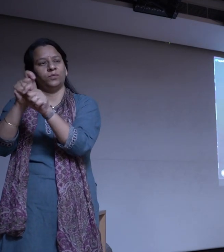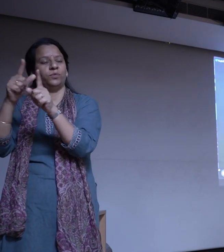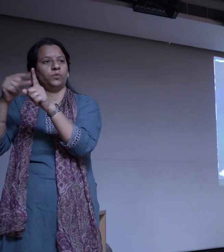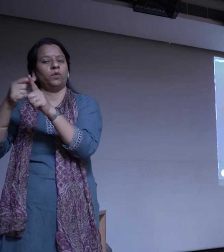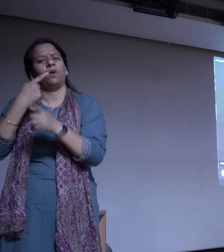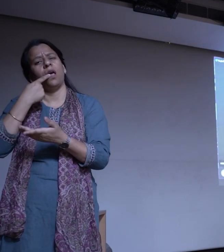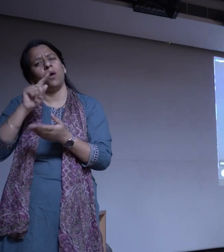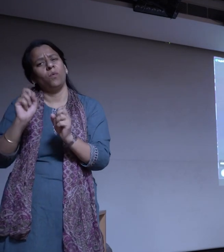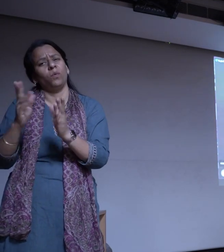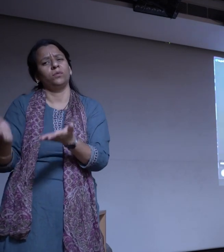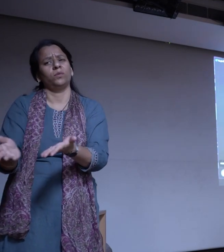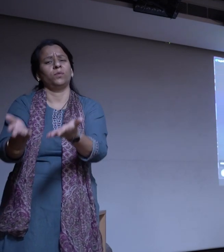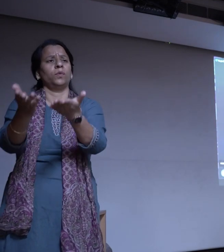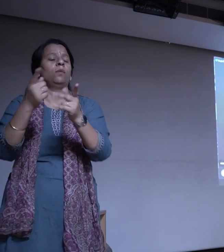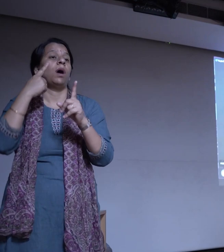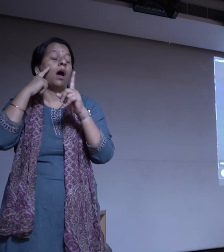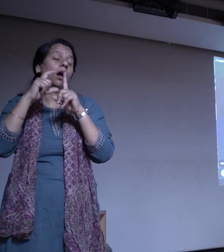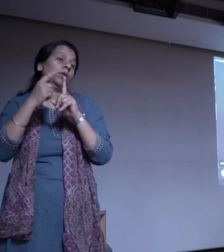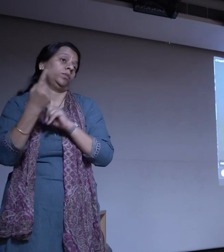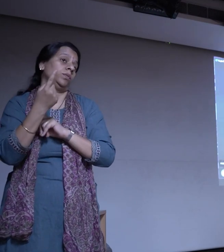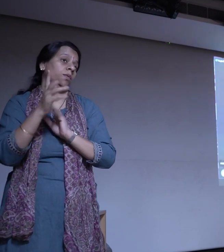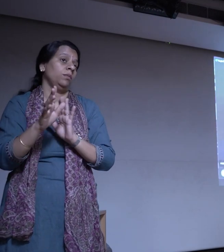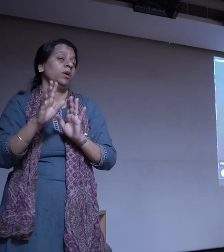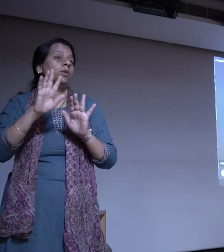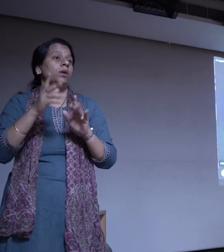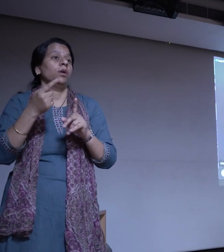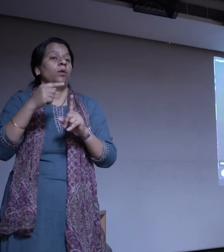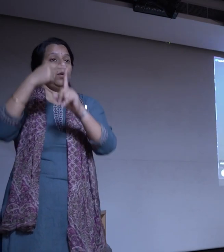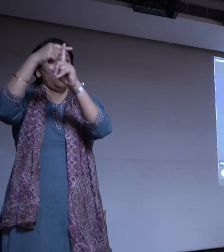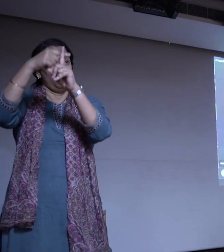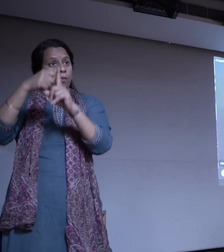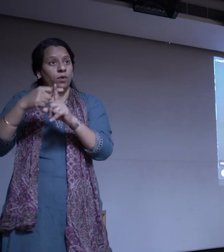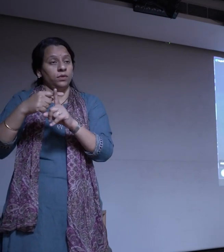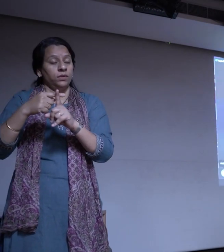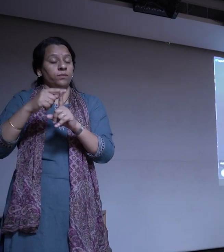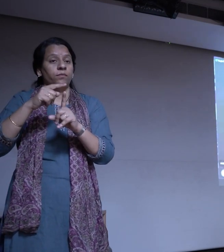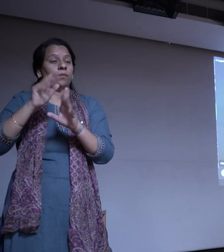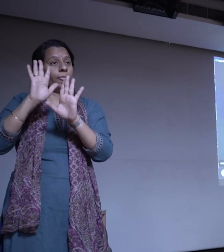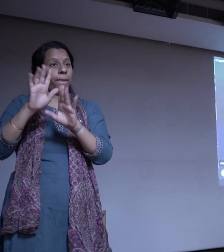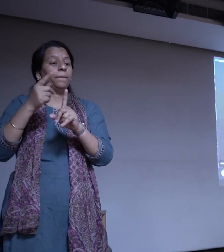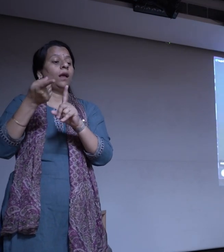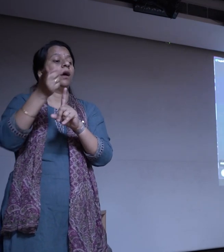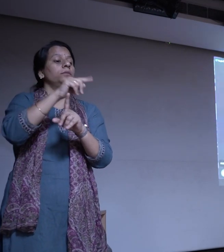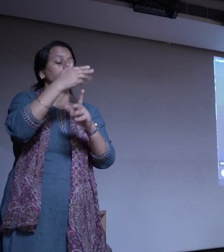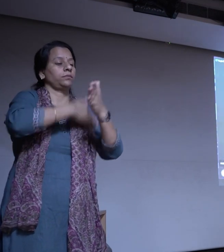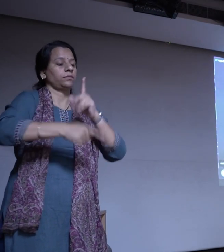so we have allowed that and primarily for ID but side effect good positive side effect disabili